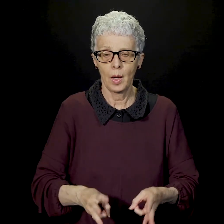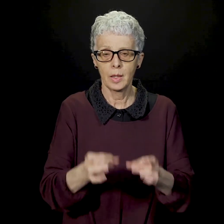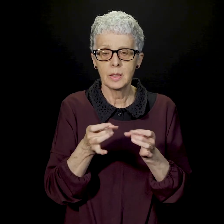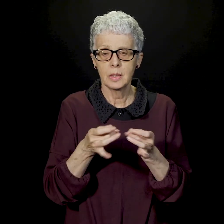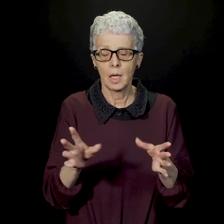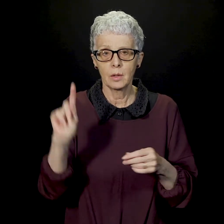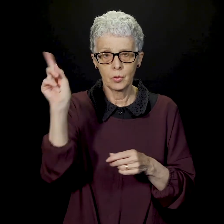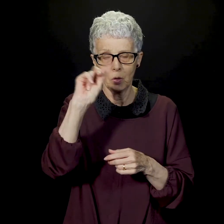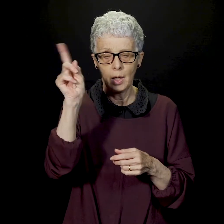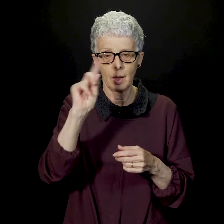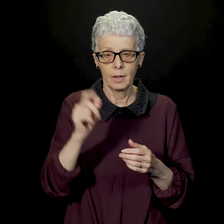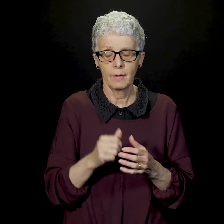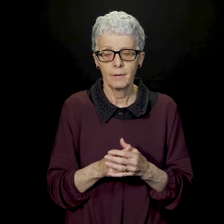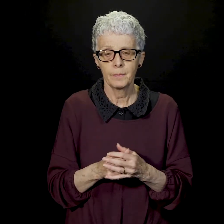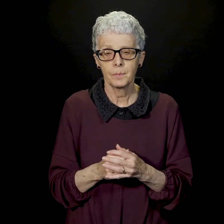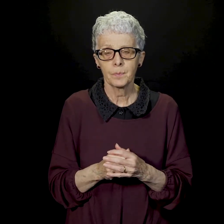today.